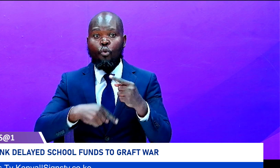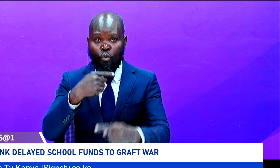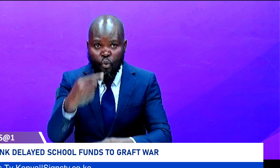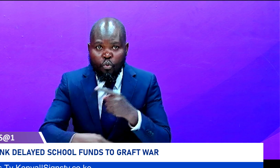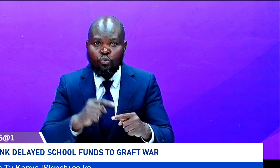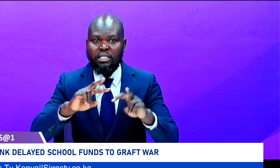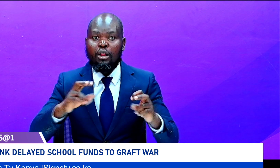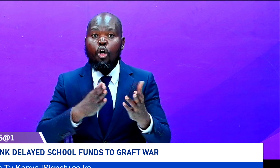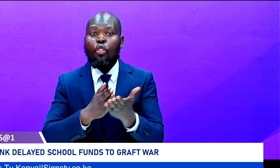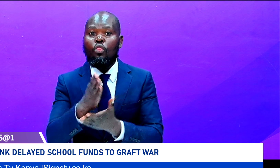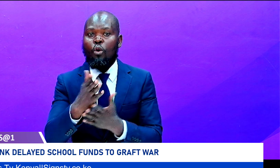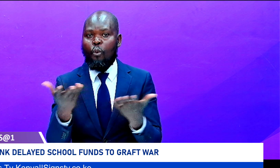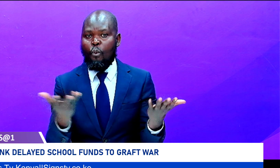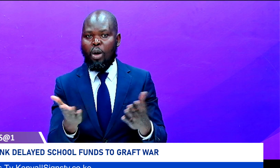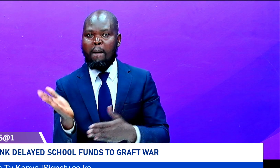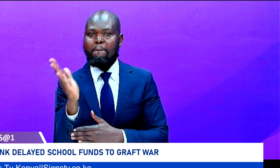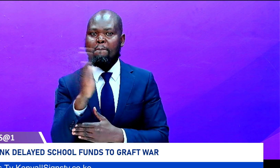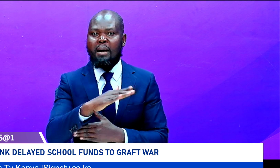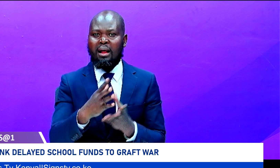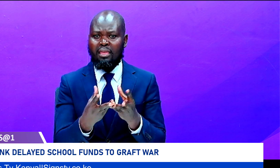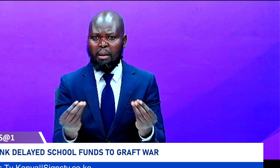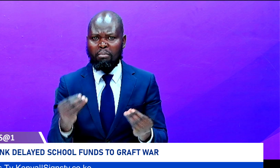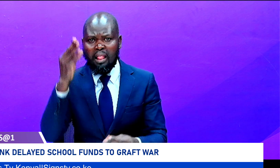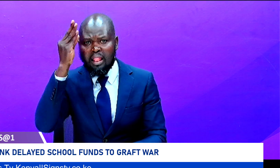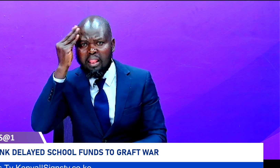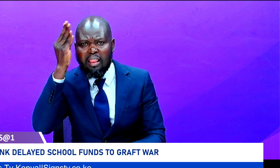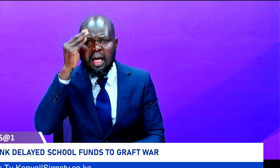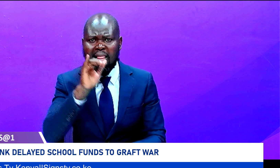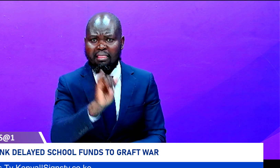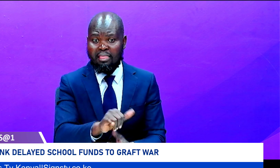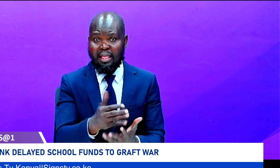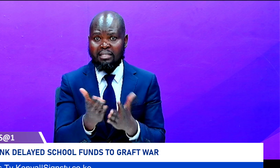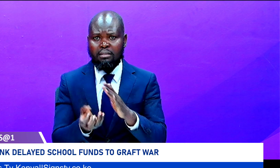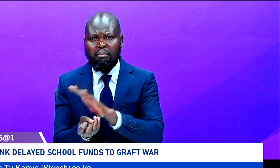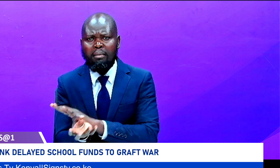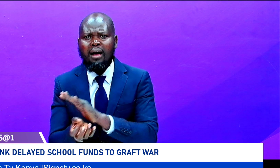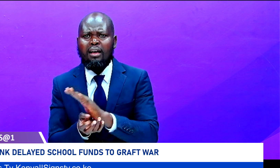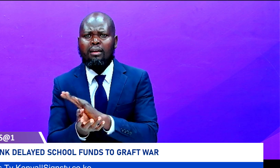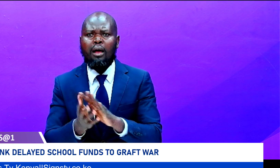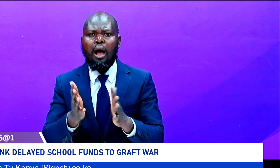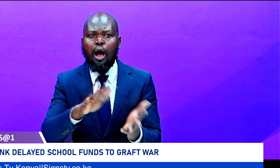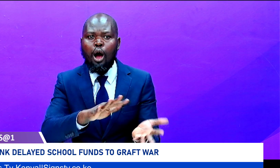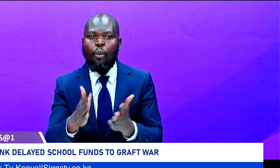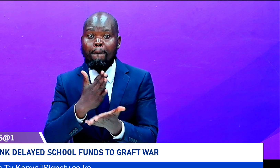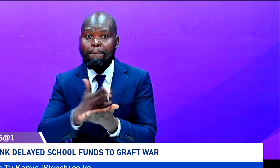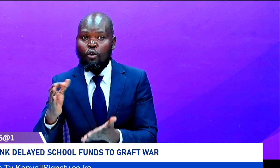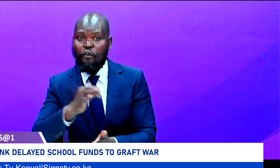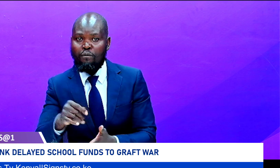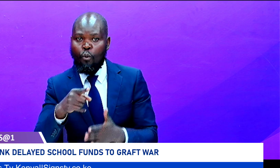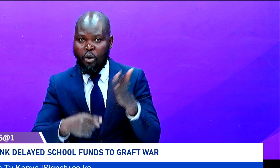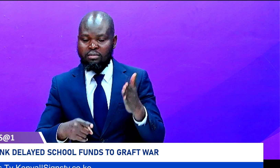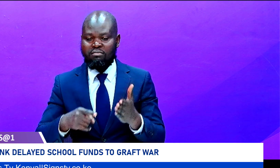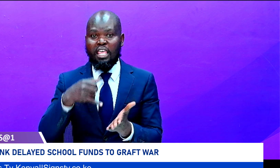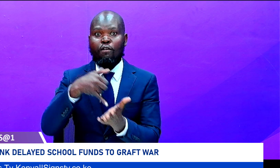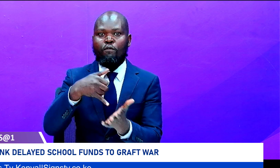through inflated enrollment and ghost learners. They explained that part of the verification involves